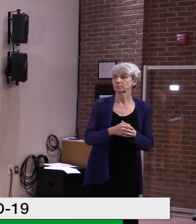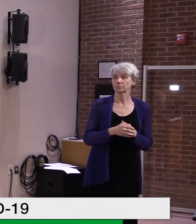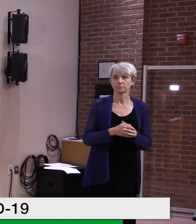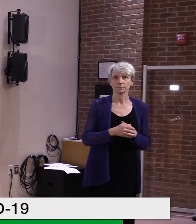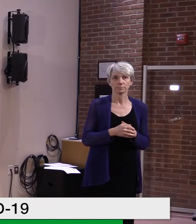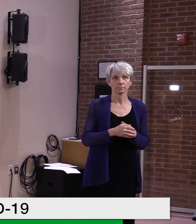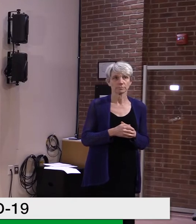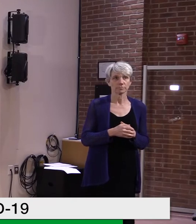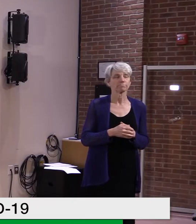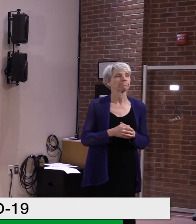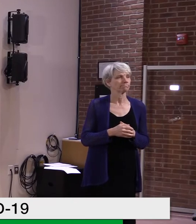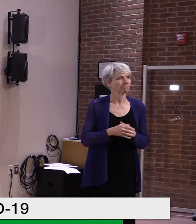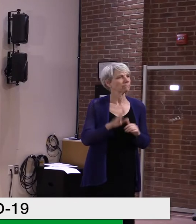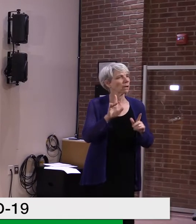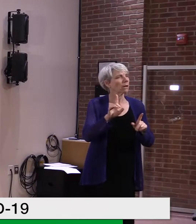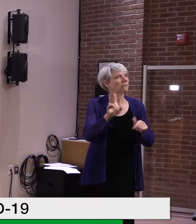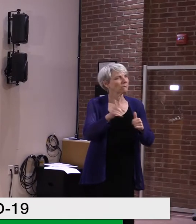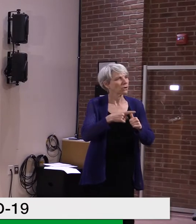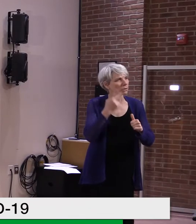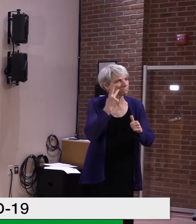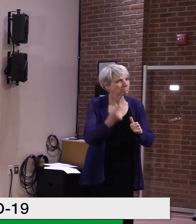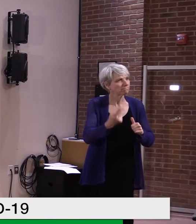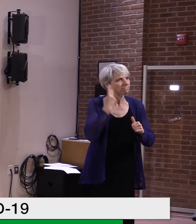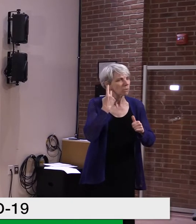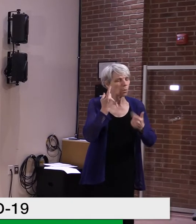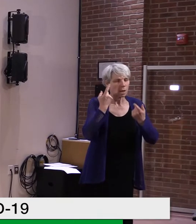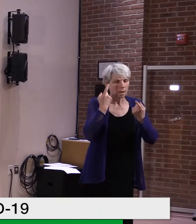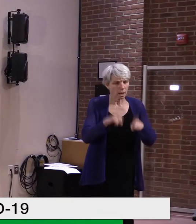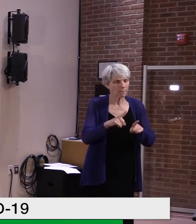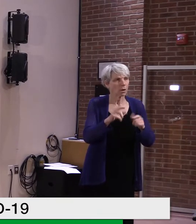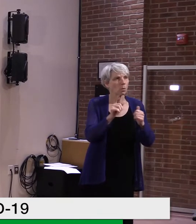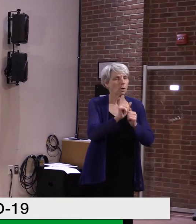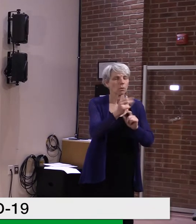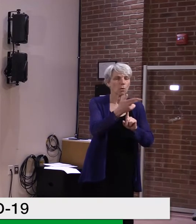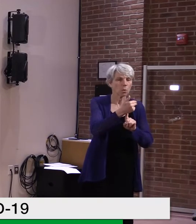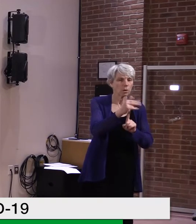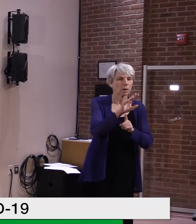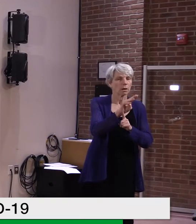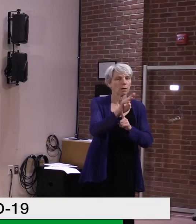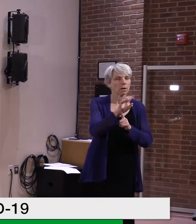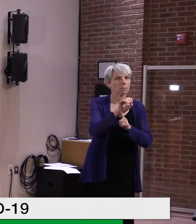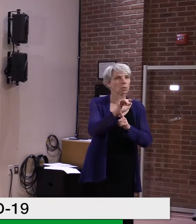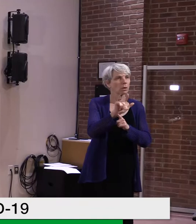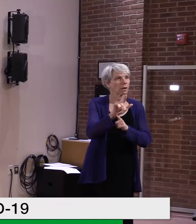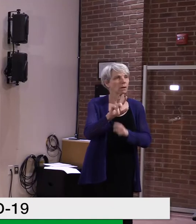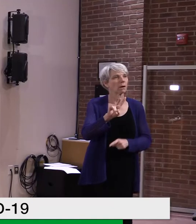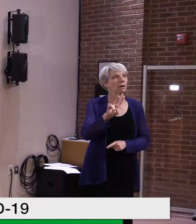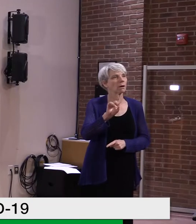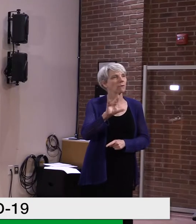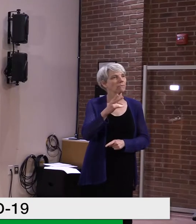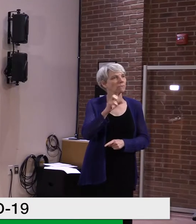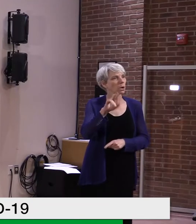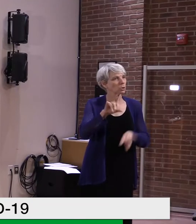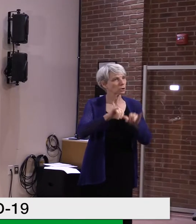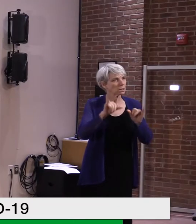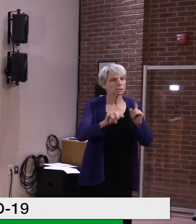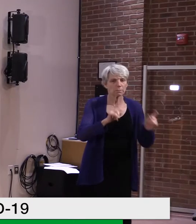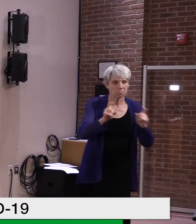where we were in the hotel motel voucher system, where we went and where we're trying to get back